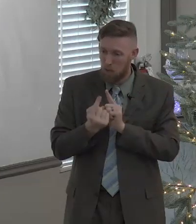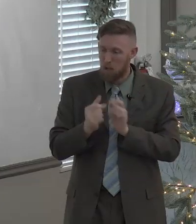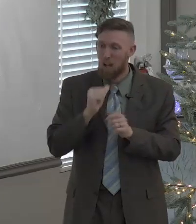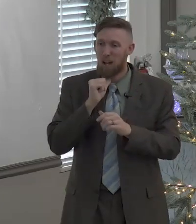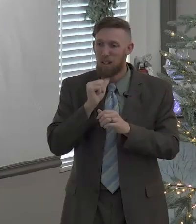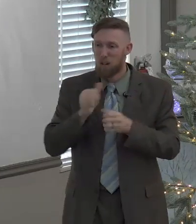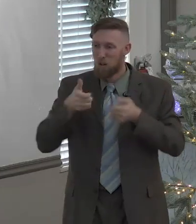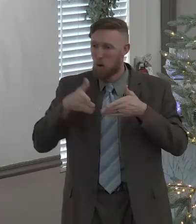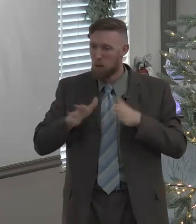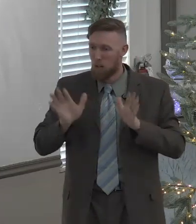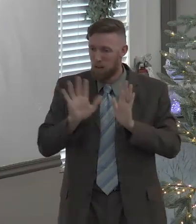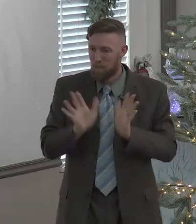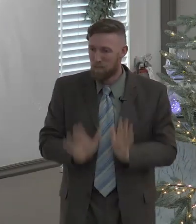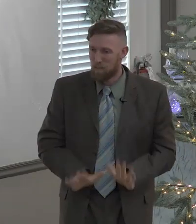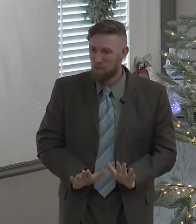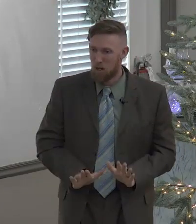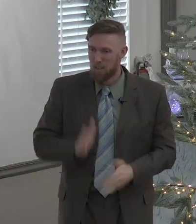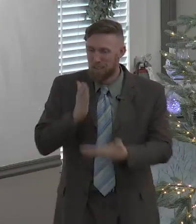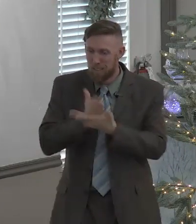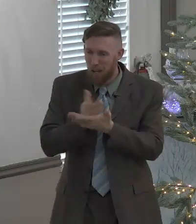You believed me when you came to me.